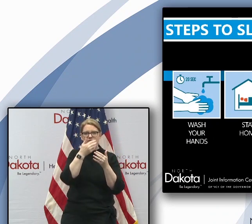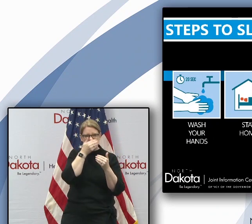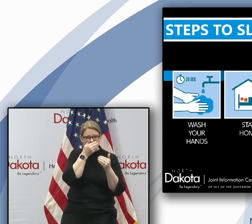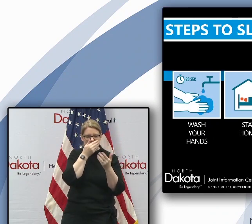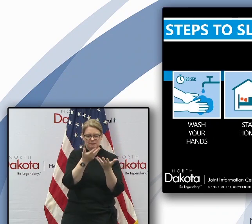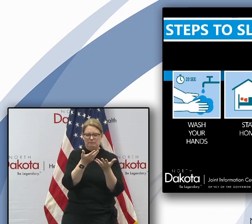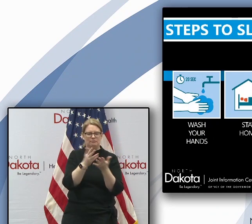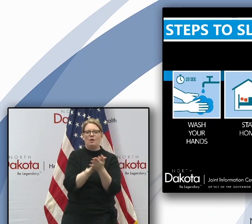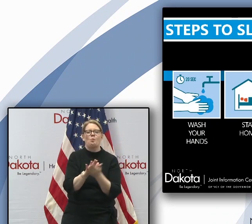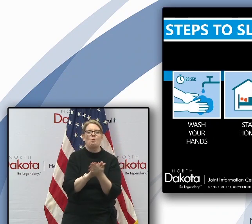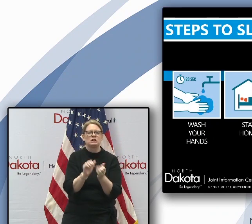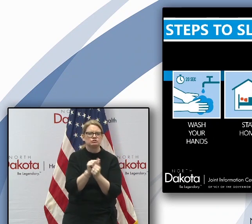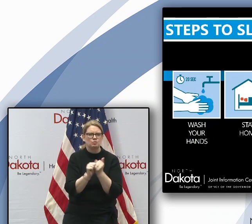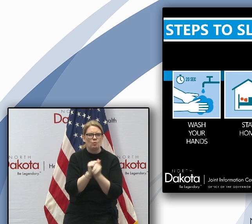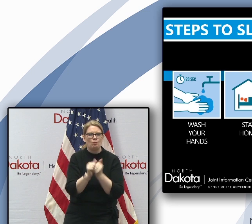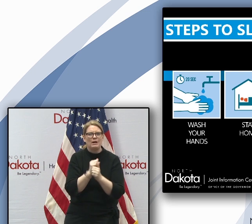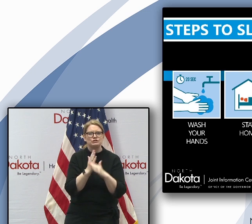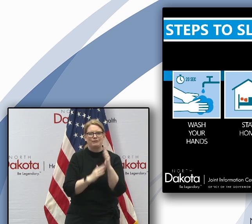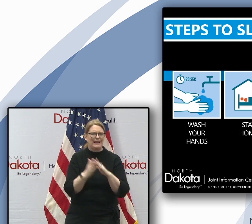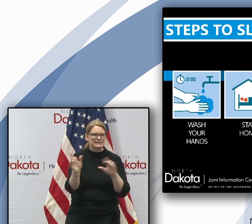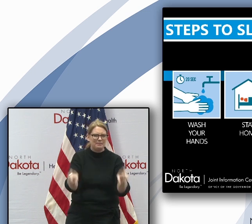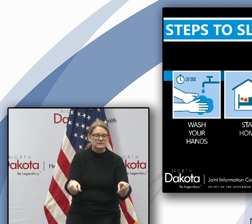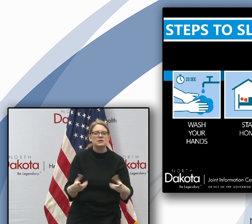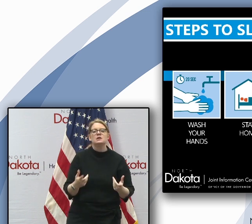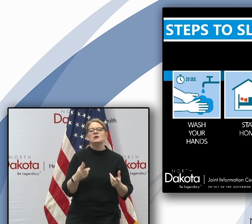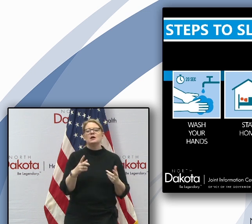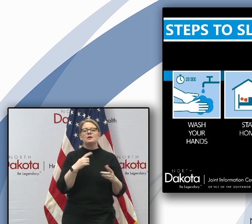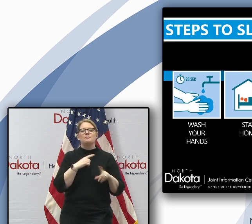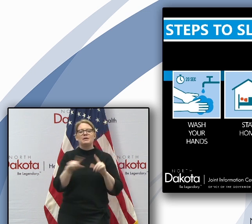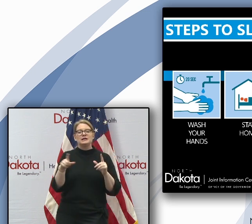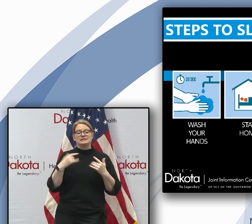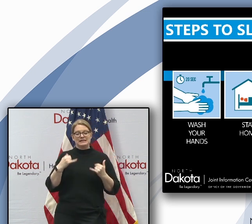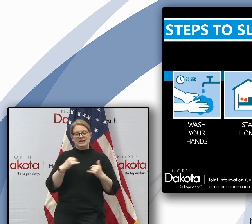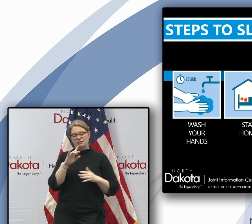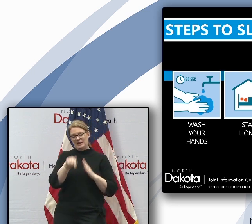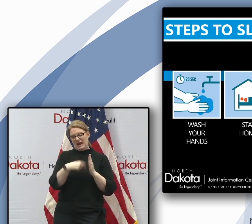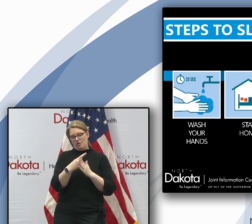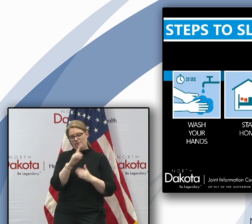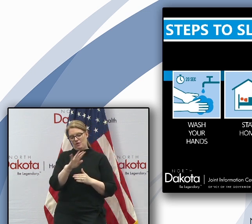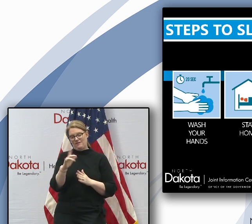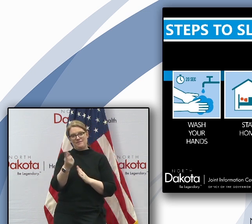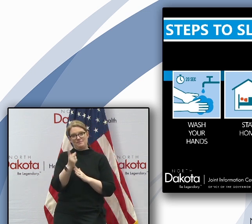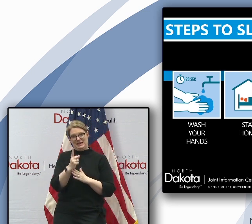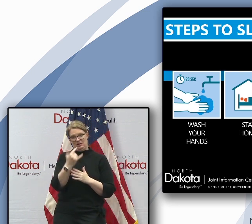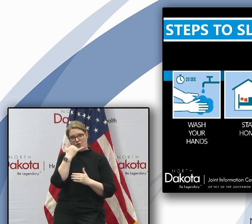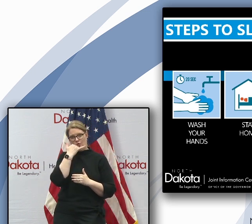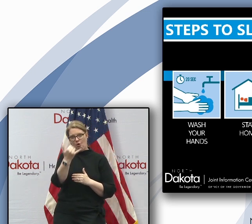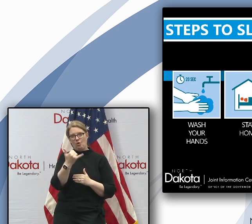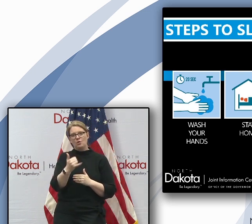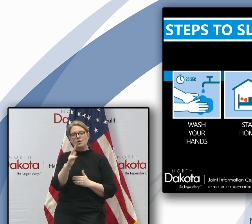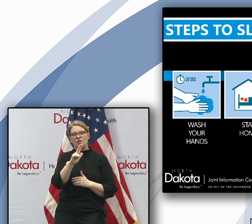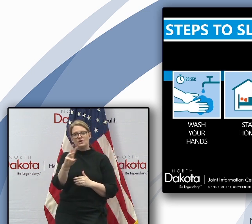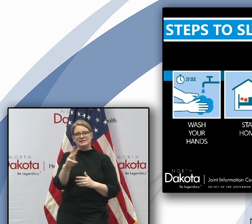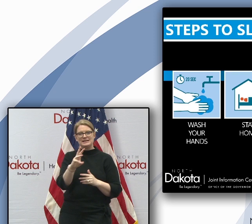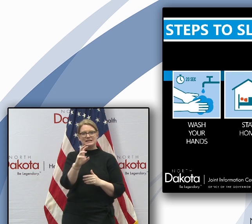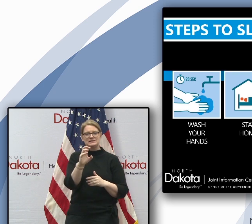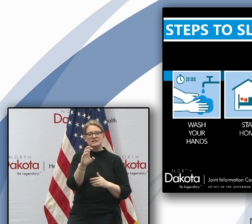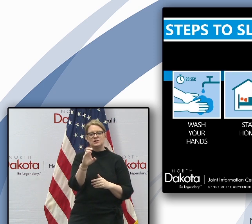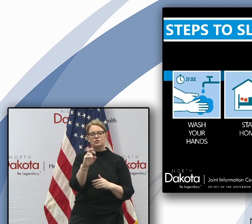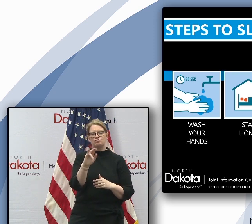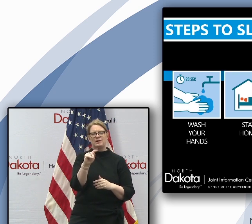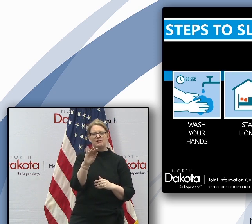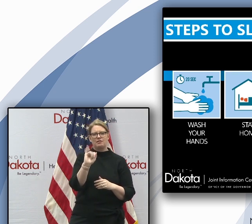large number of cases. Earlier today, we had about an hour and 45-minute call with the 36 critical access